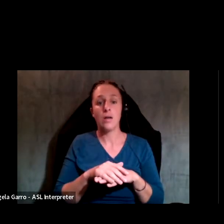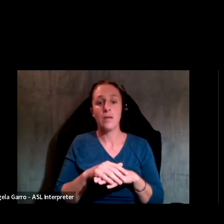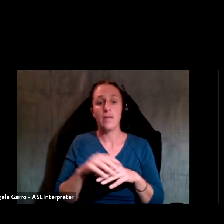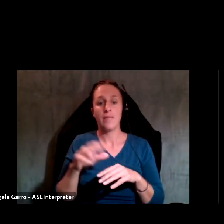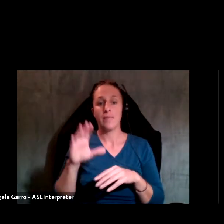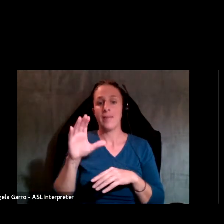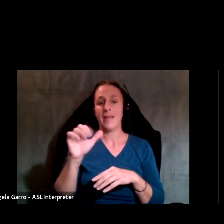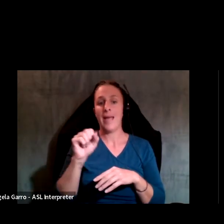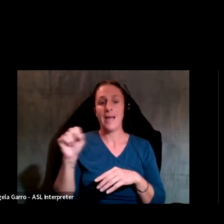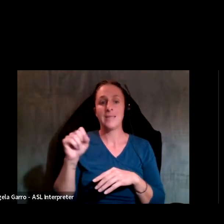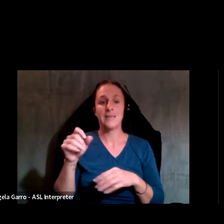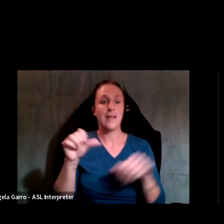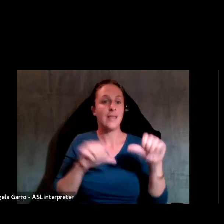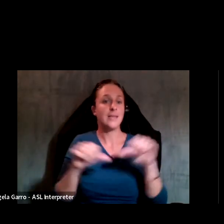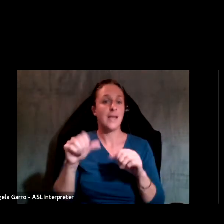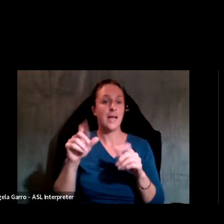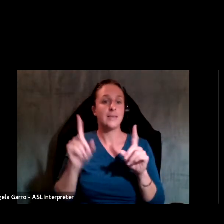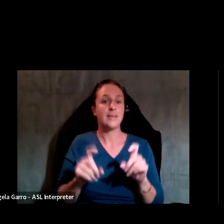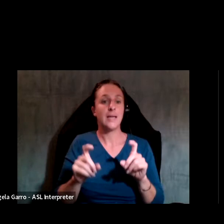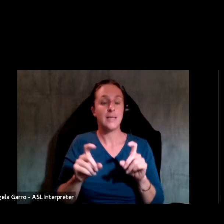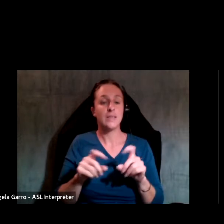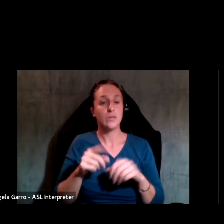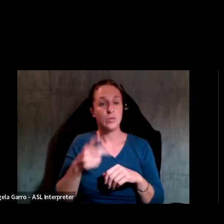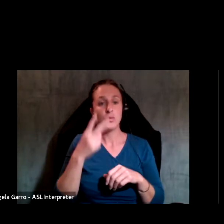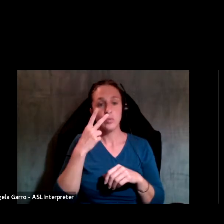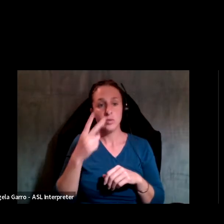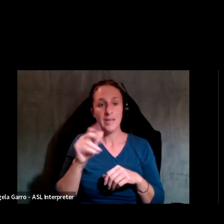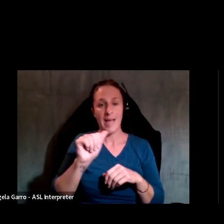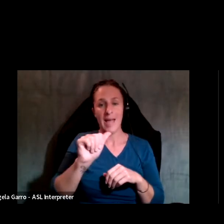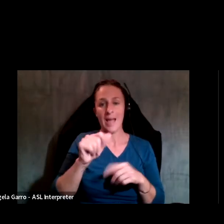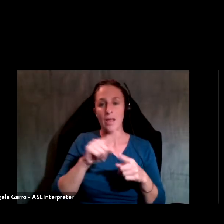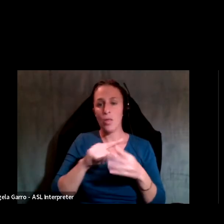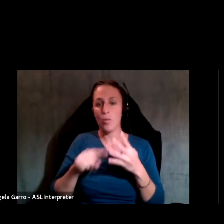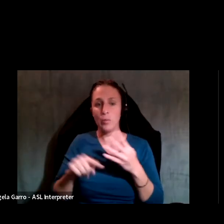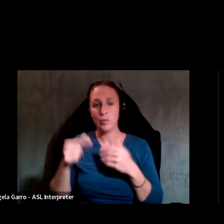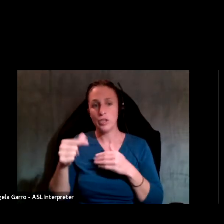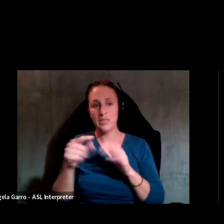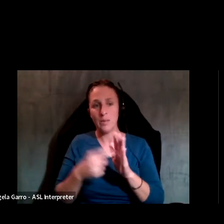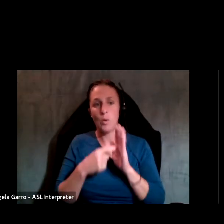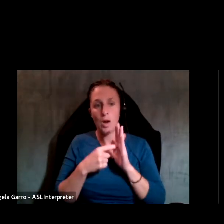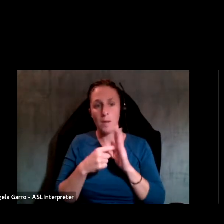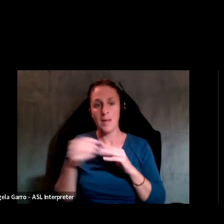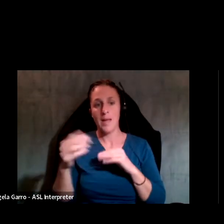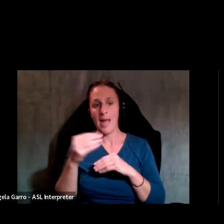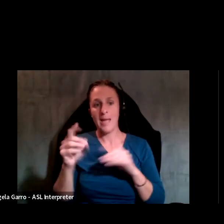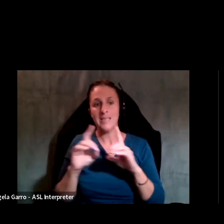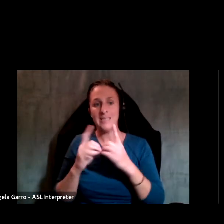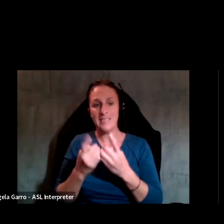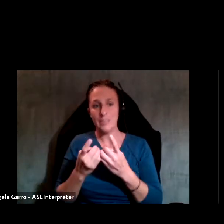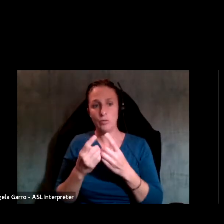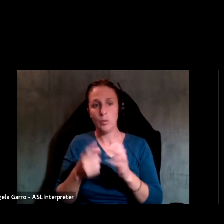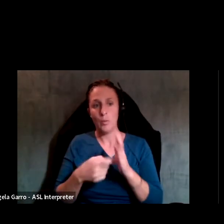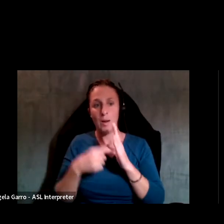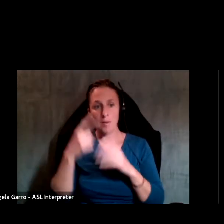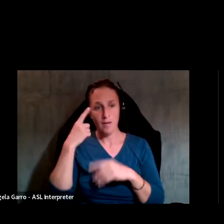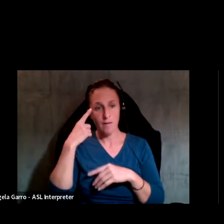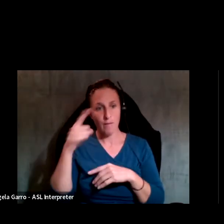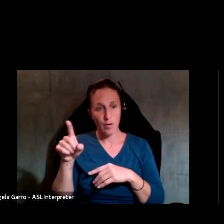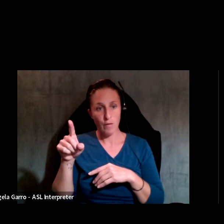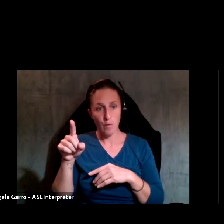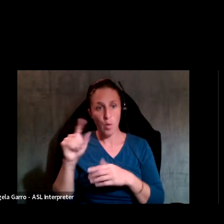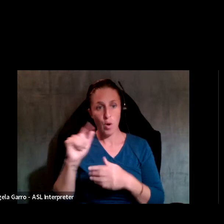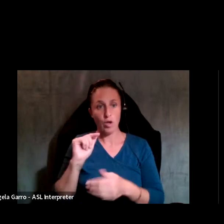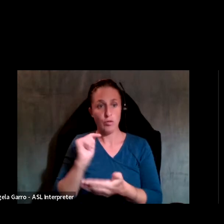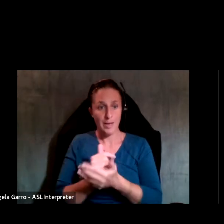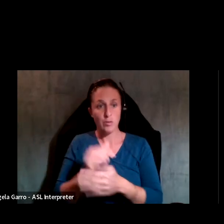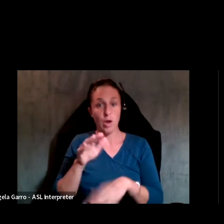test. The UC A through G requirement and this district requirement for graduation